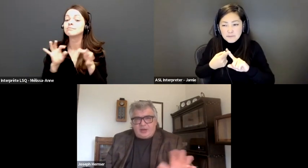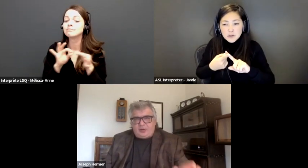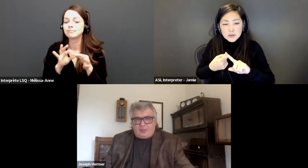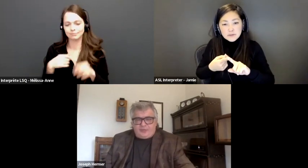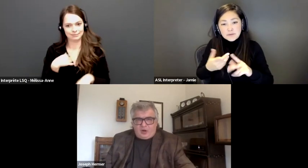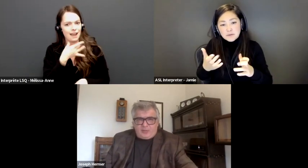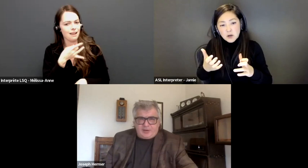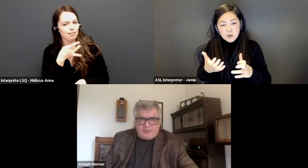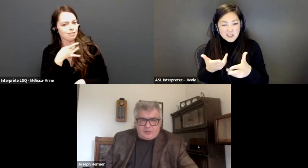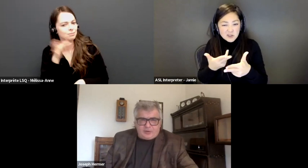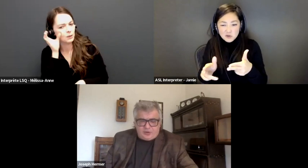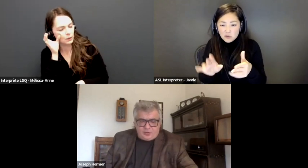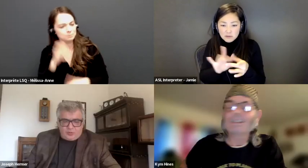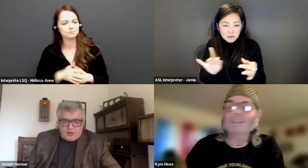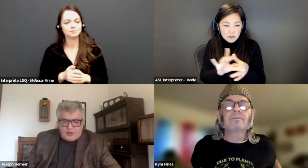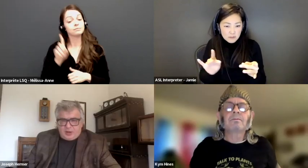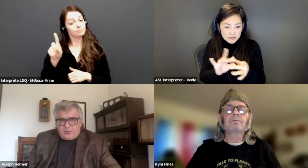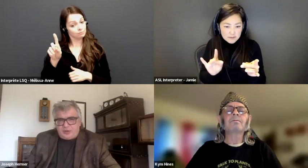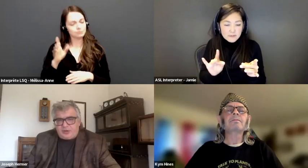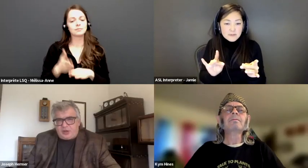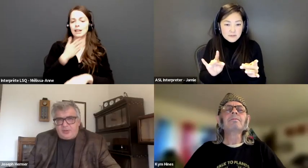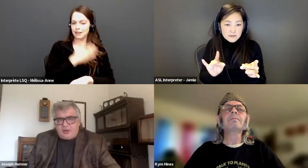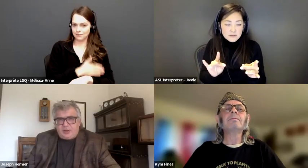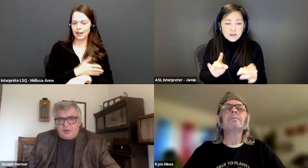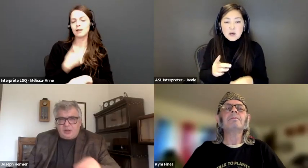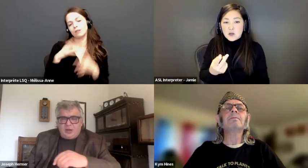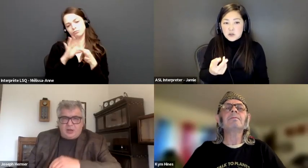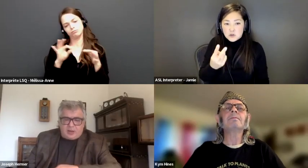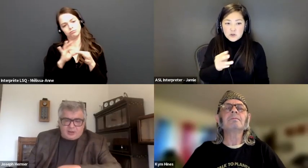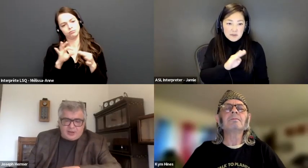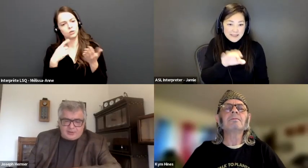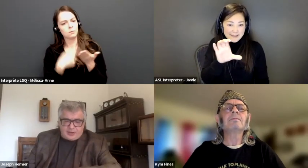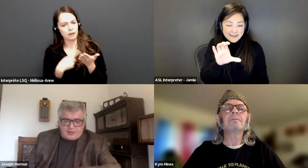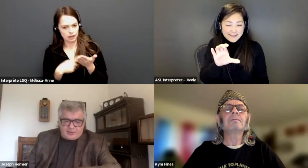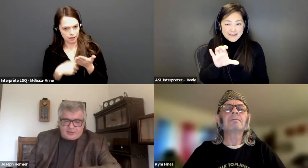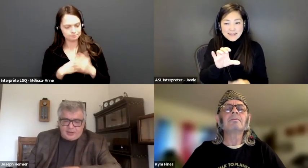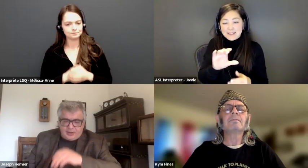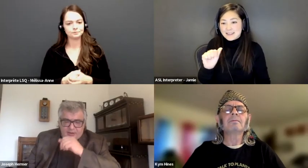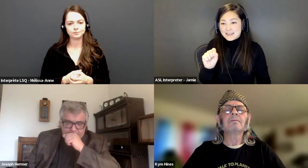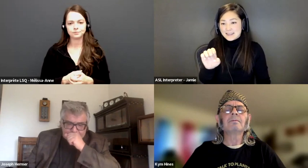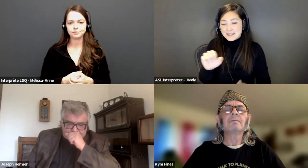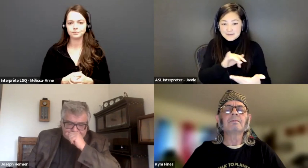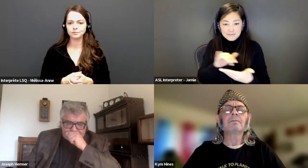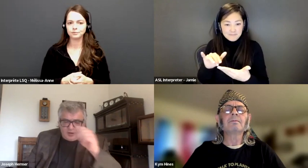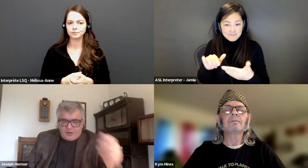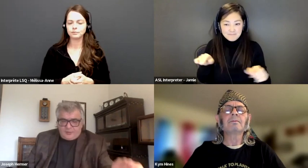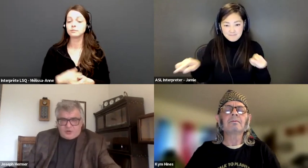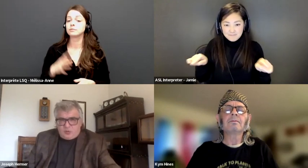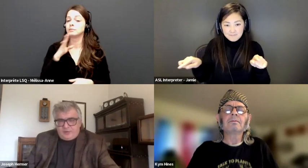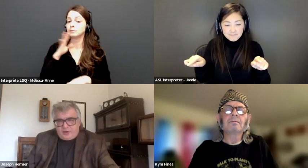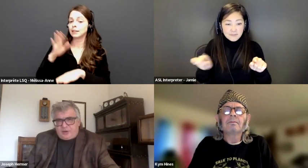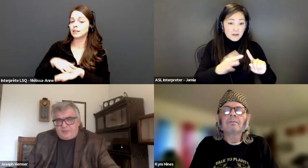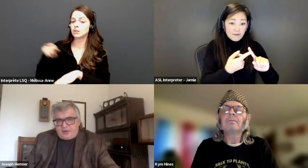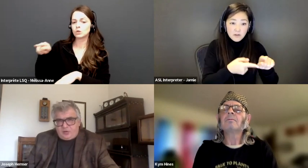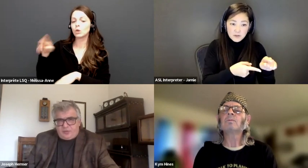make a couple of brief comments about the two British Columbia case studies. The first